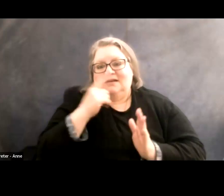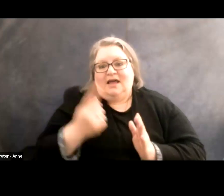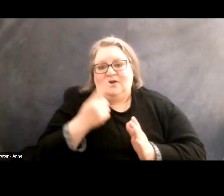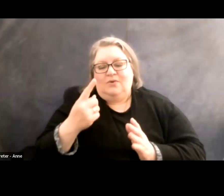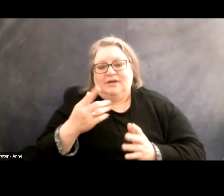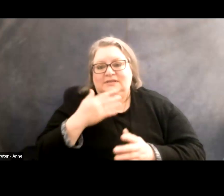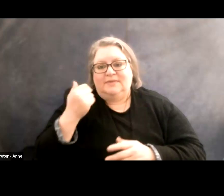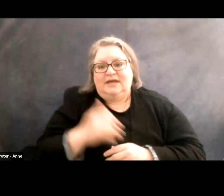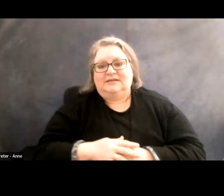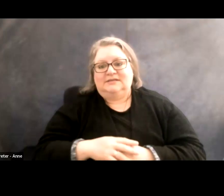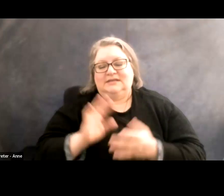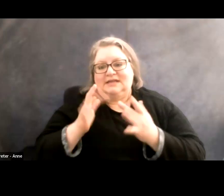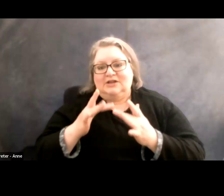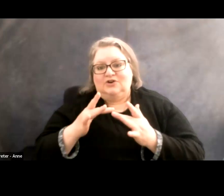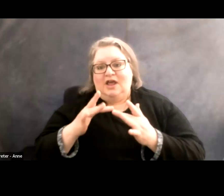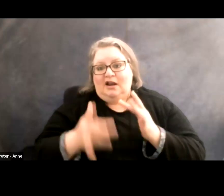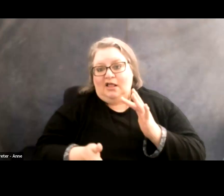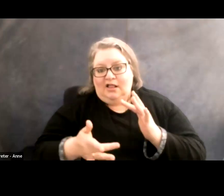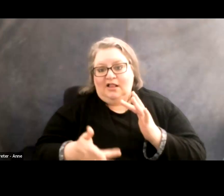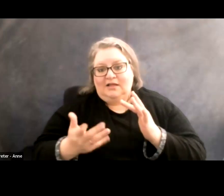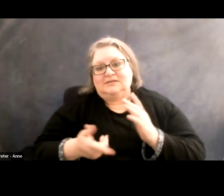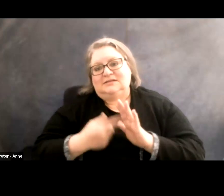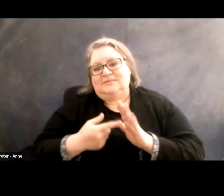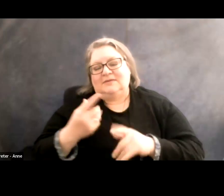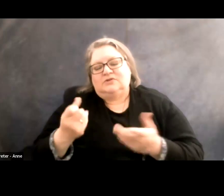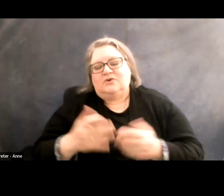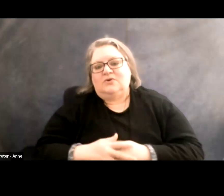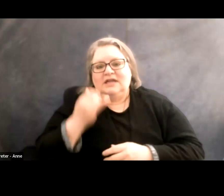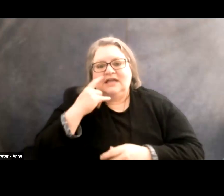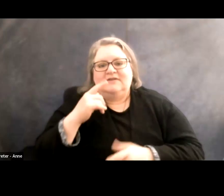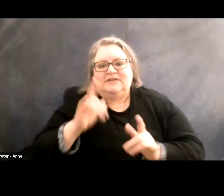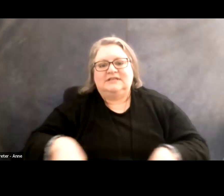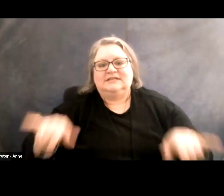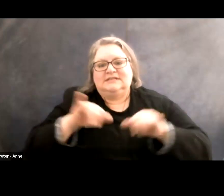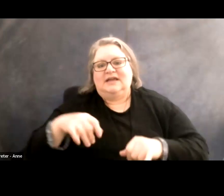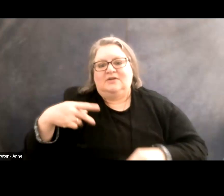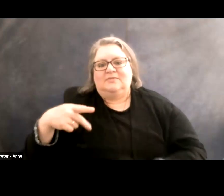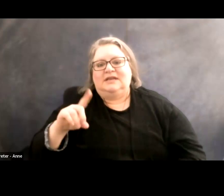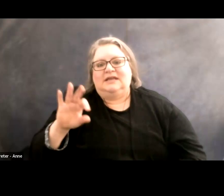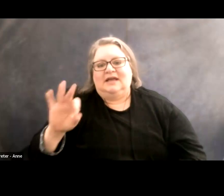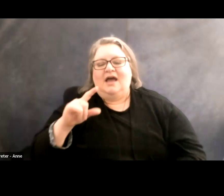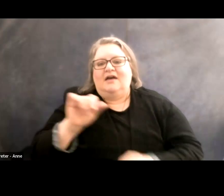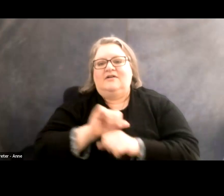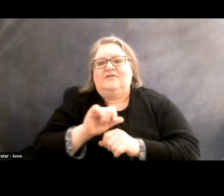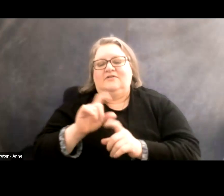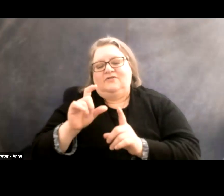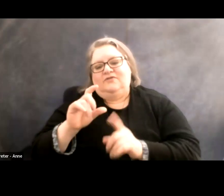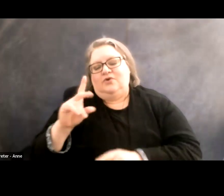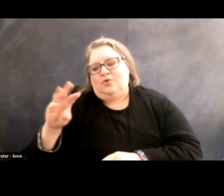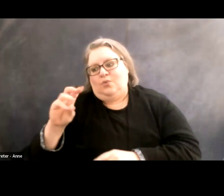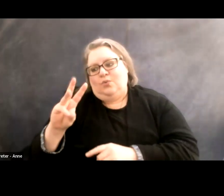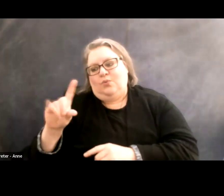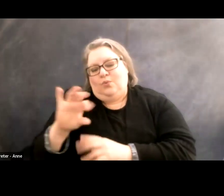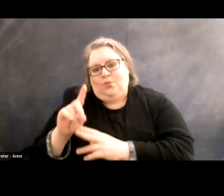best. Internet may not work. So if it's just a standard PDF, Word document, or JPEG, it